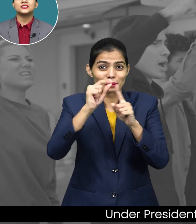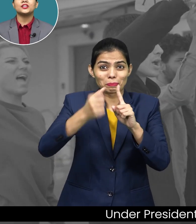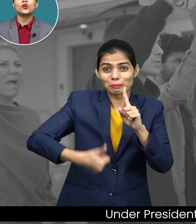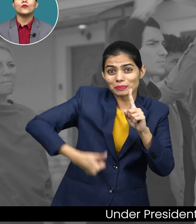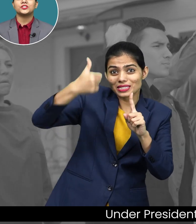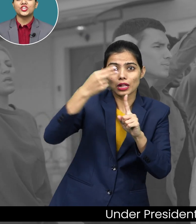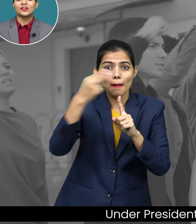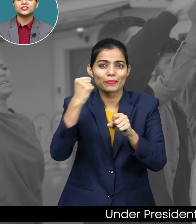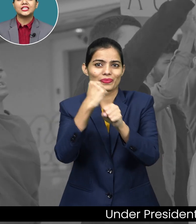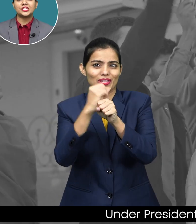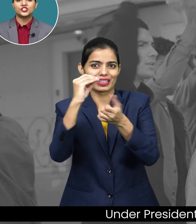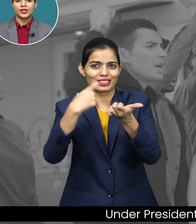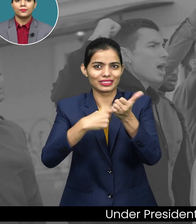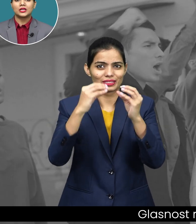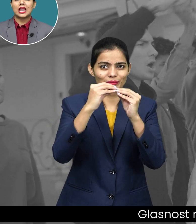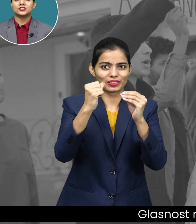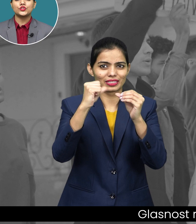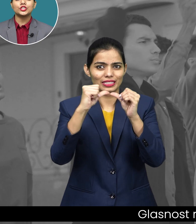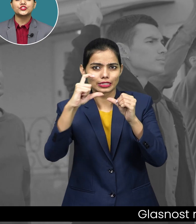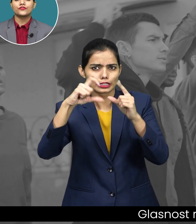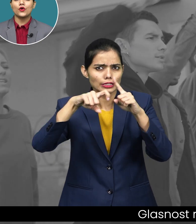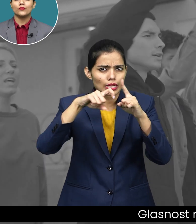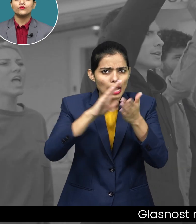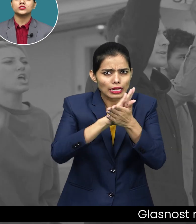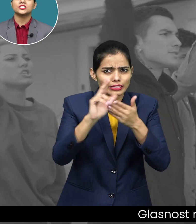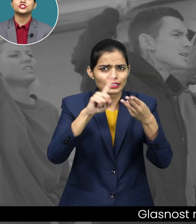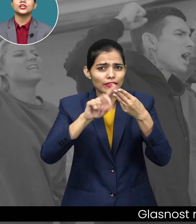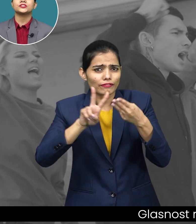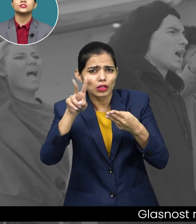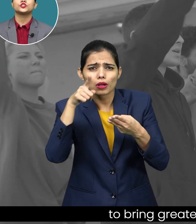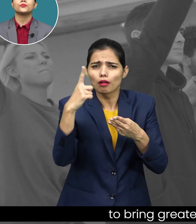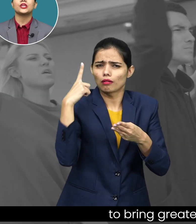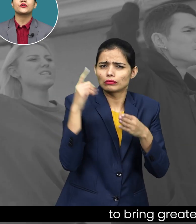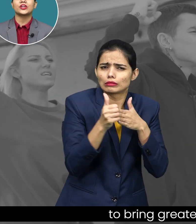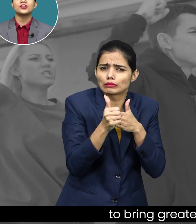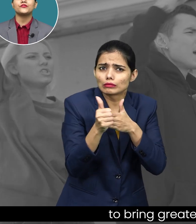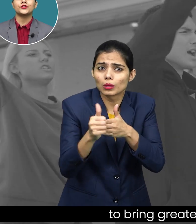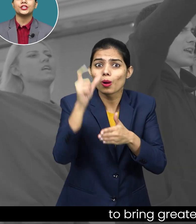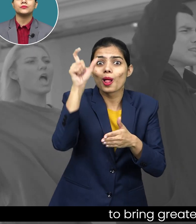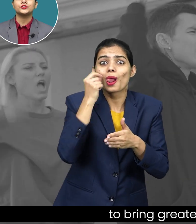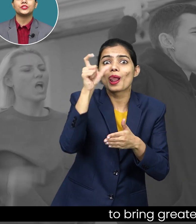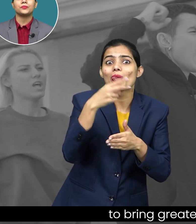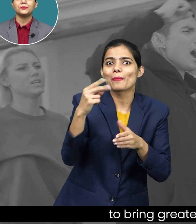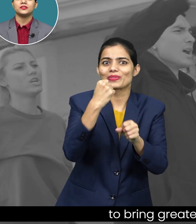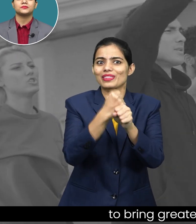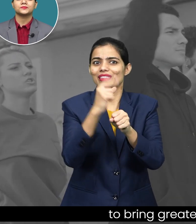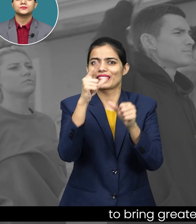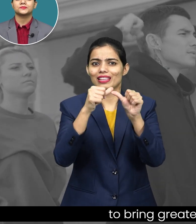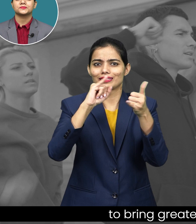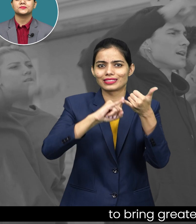Under President Gorbachev's leadership, Glasnost reform was initiated to bring greater freedom to the